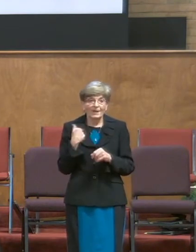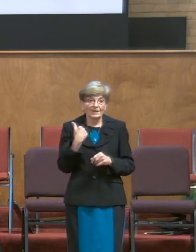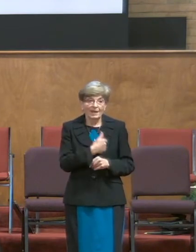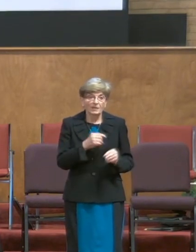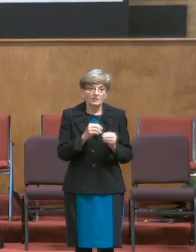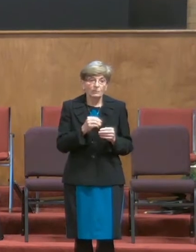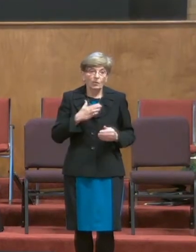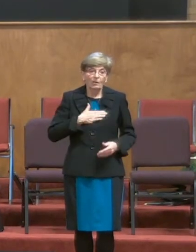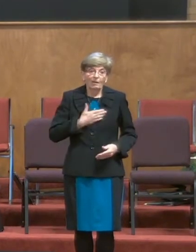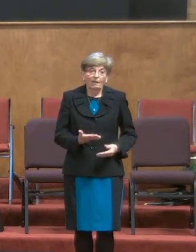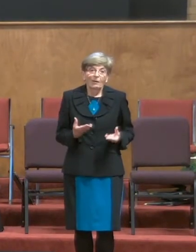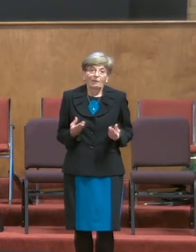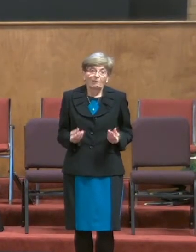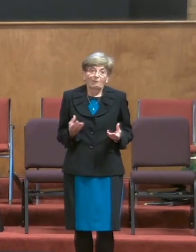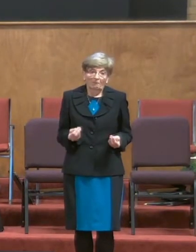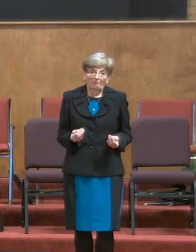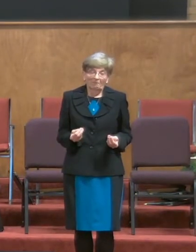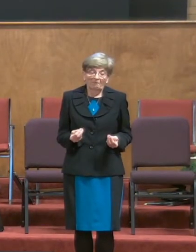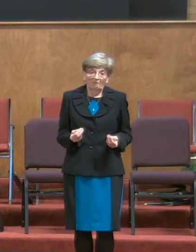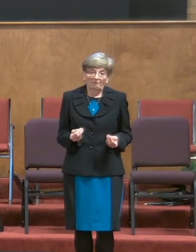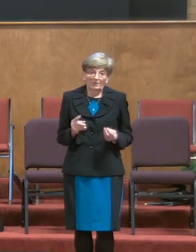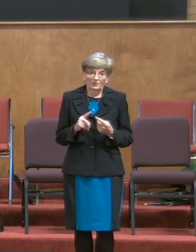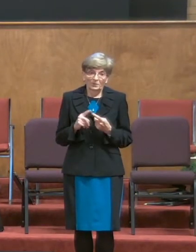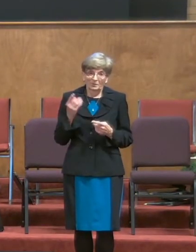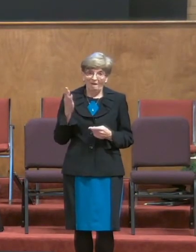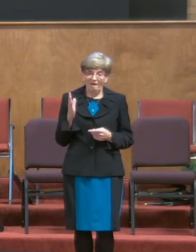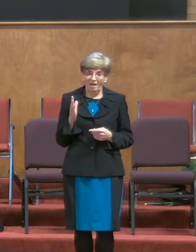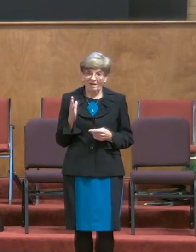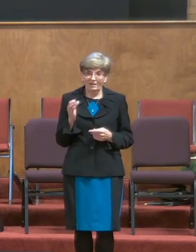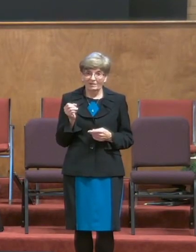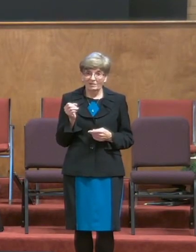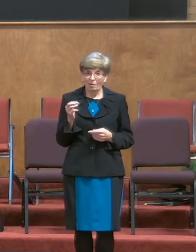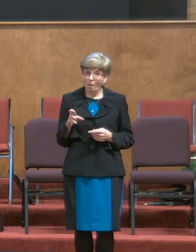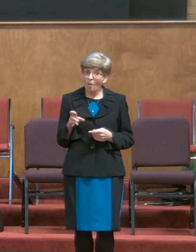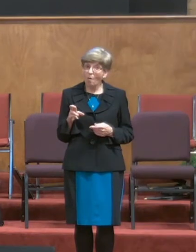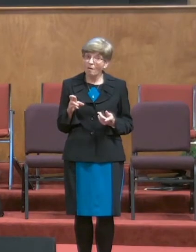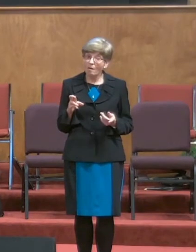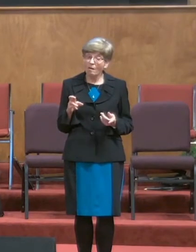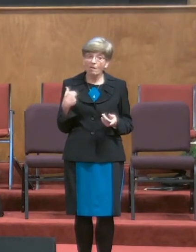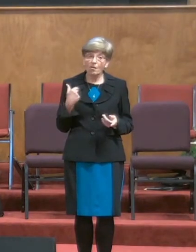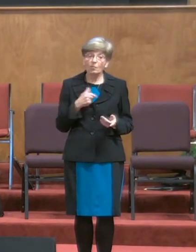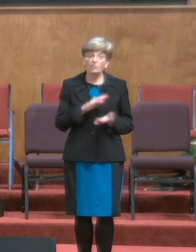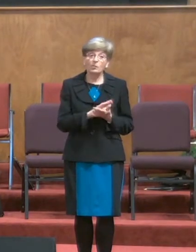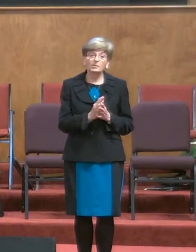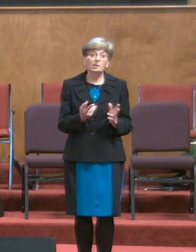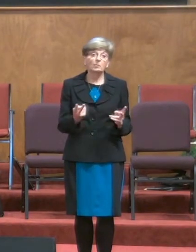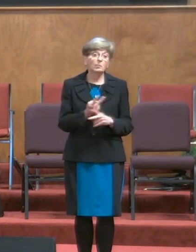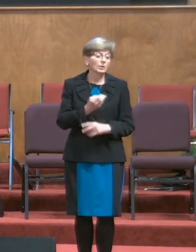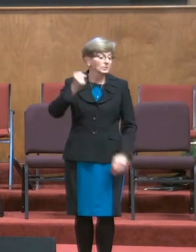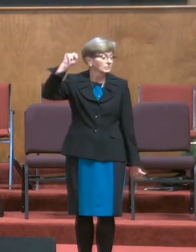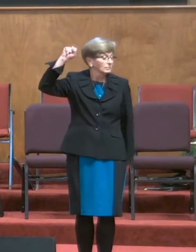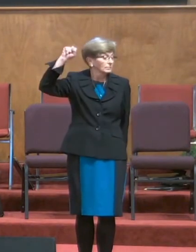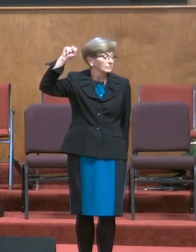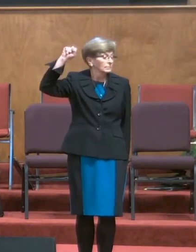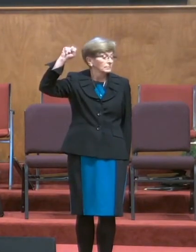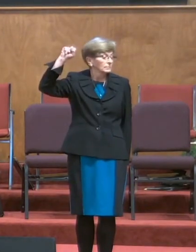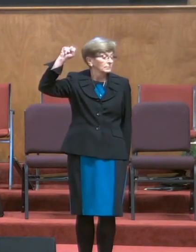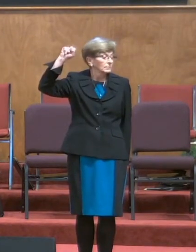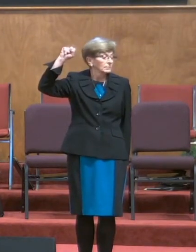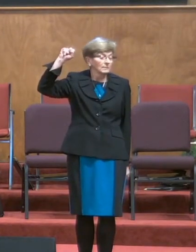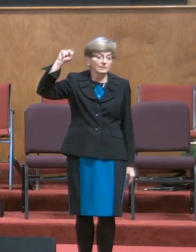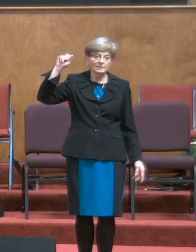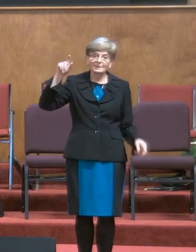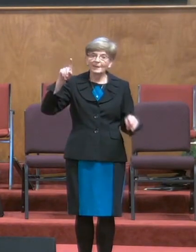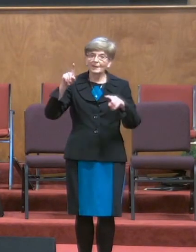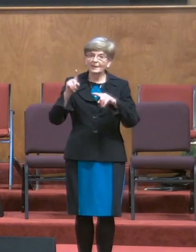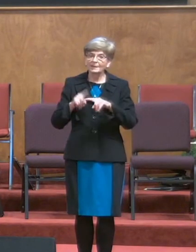us. Or they're going to make us even more callous, depending on the direction